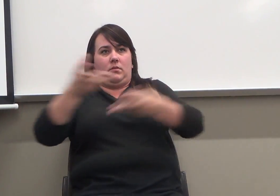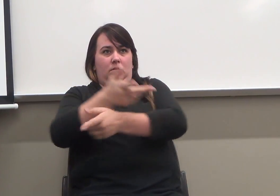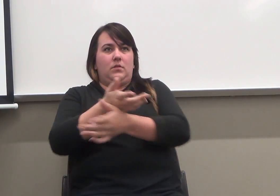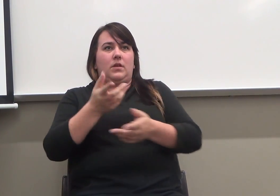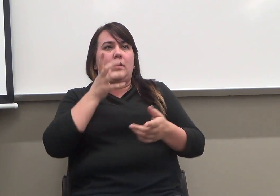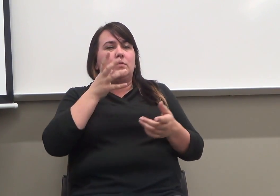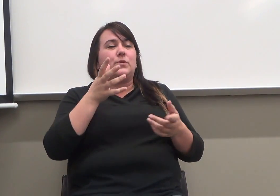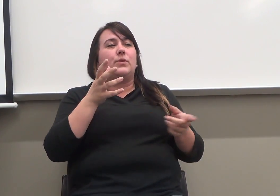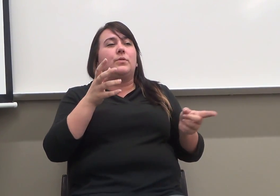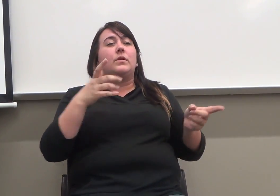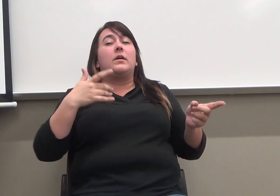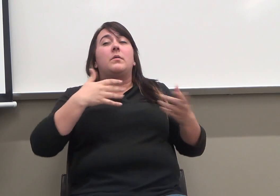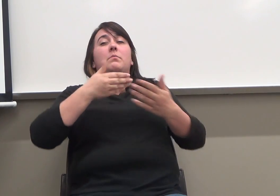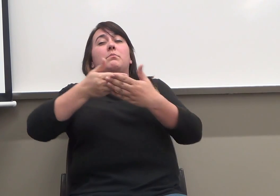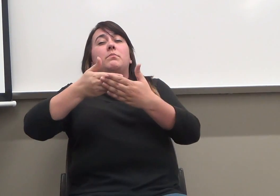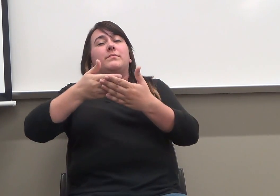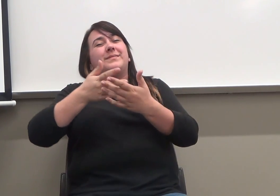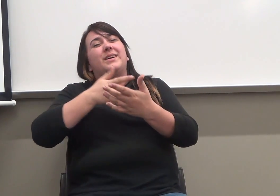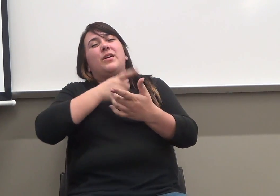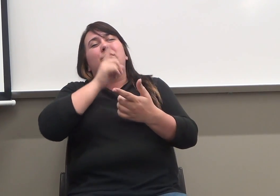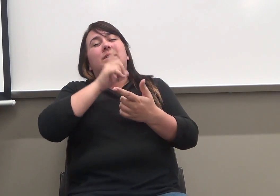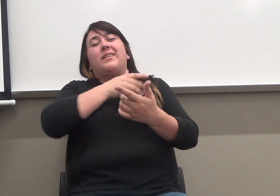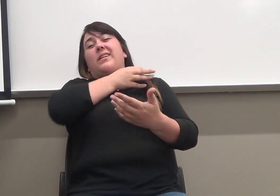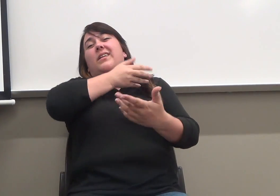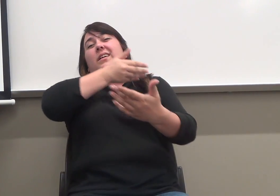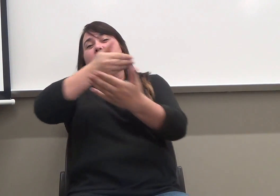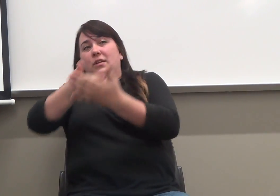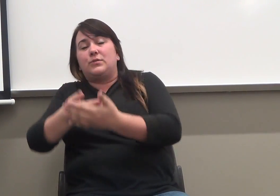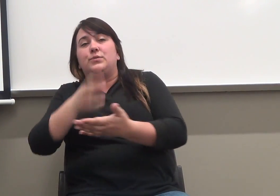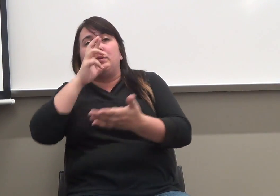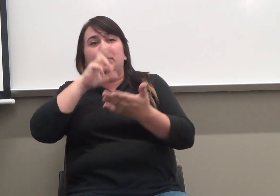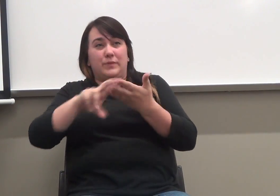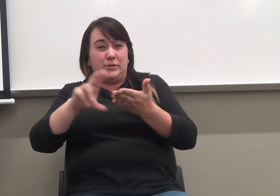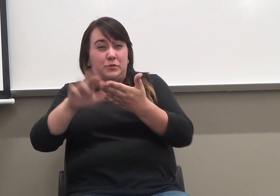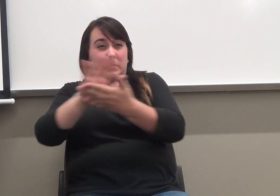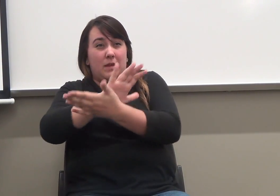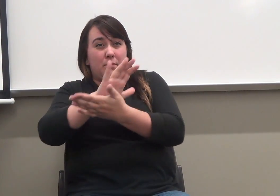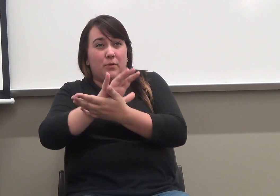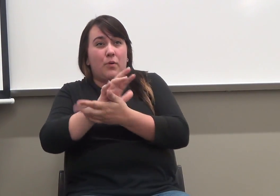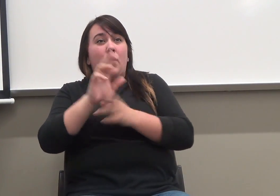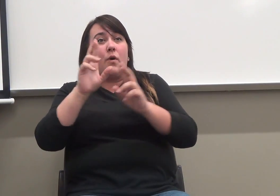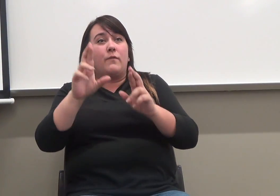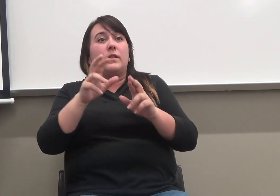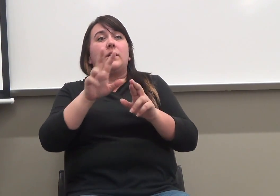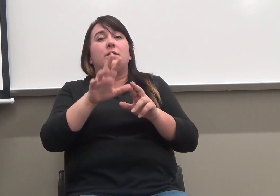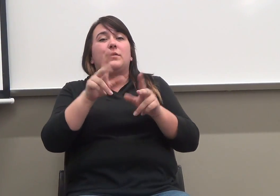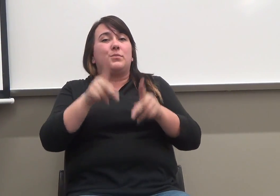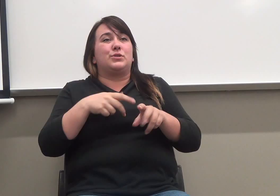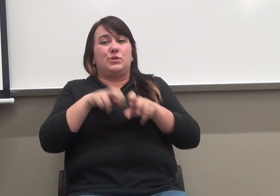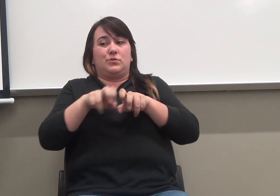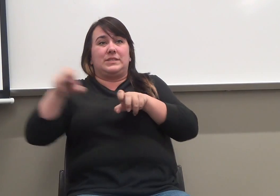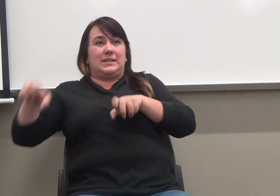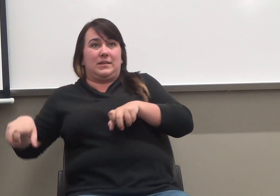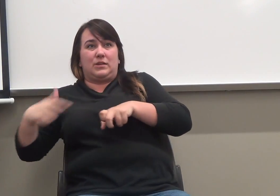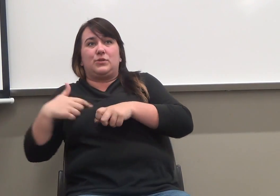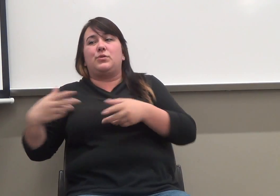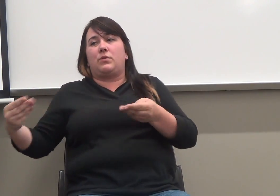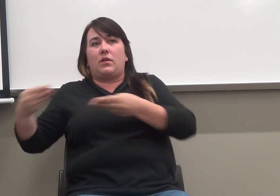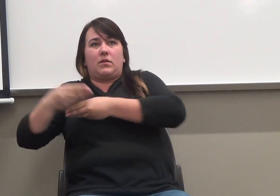paper, I'm hoping that you're working with someone you're sitting next to so that you can talk about it. Okay, but for the first